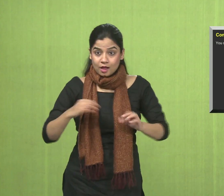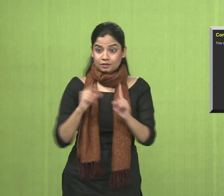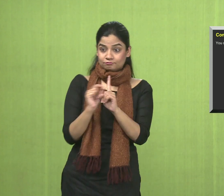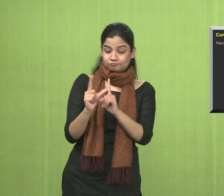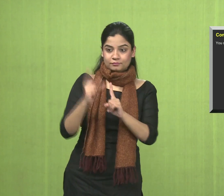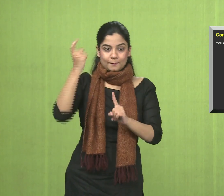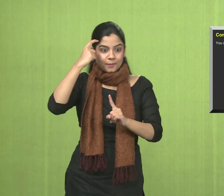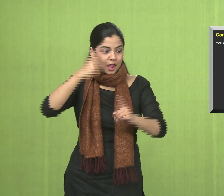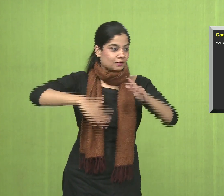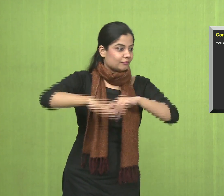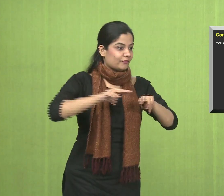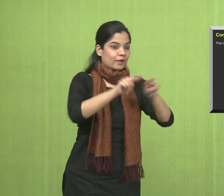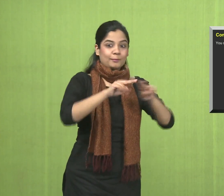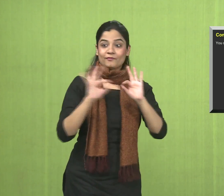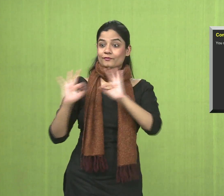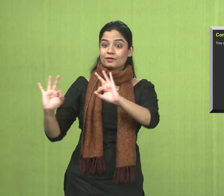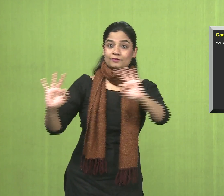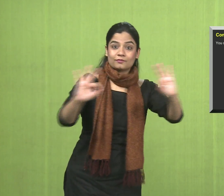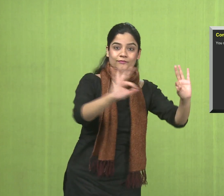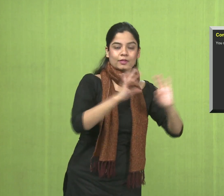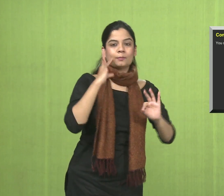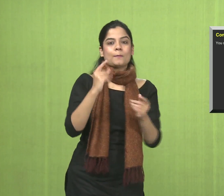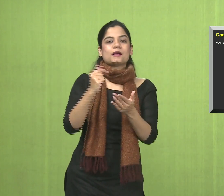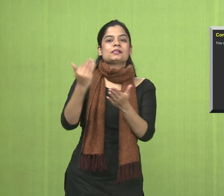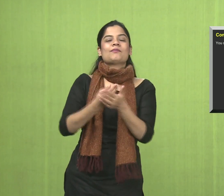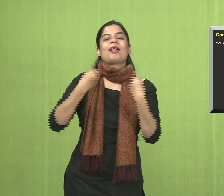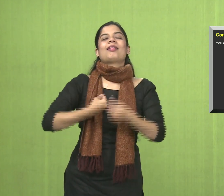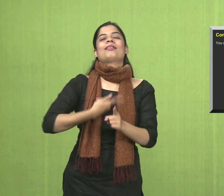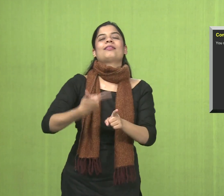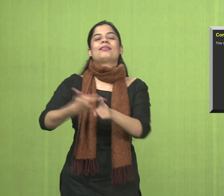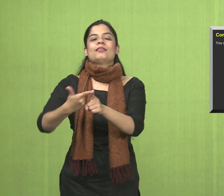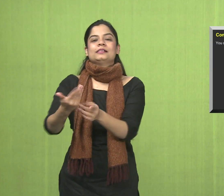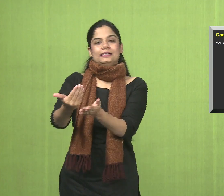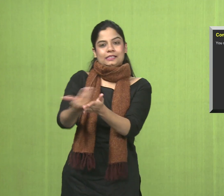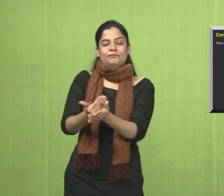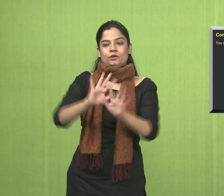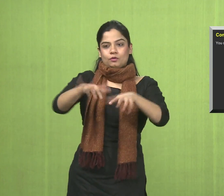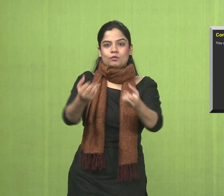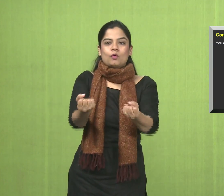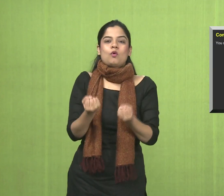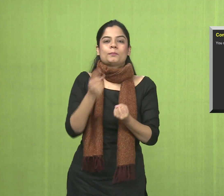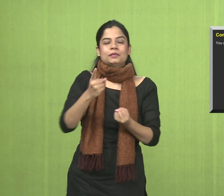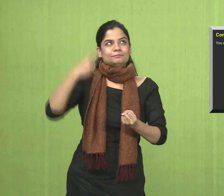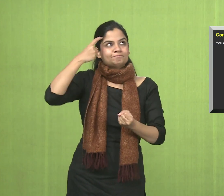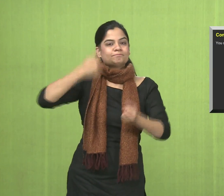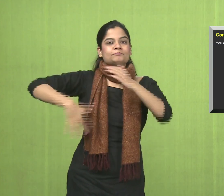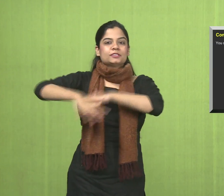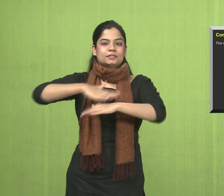your expenses. Do remember what it is known as real income. So if you use your income well planned